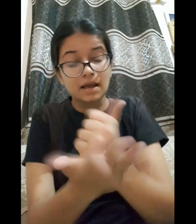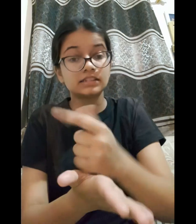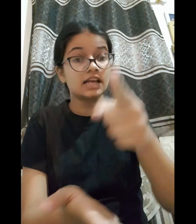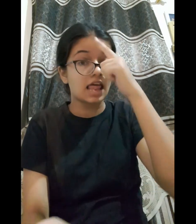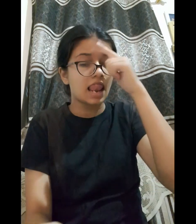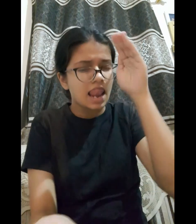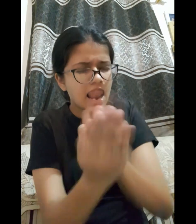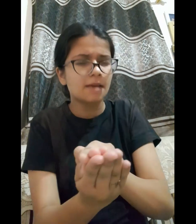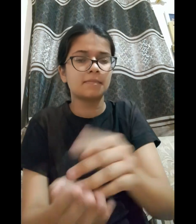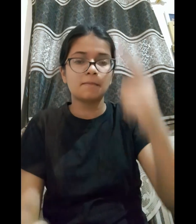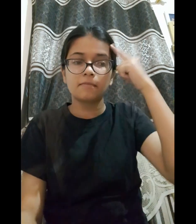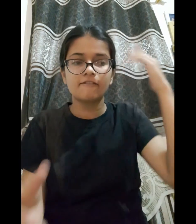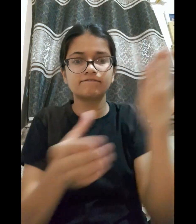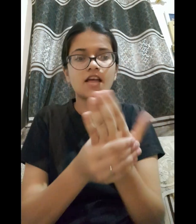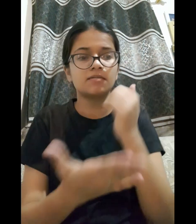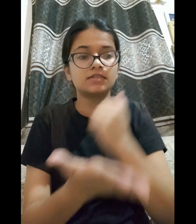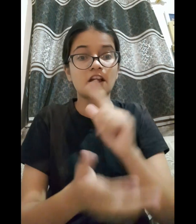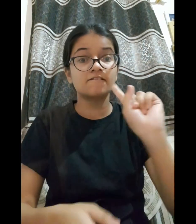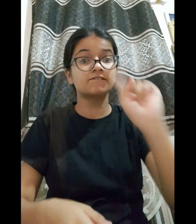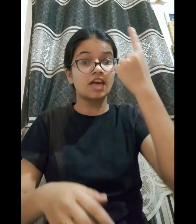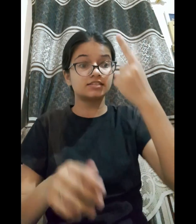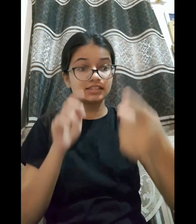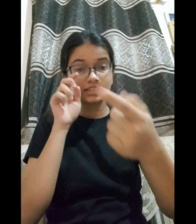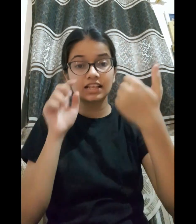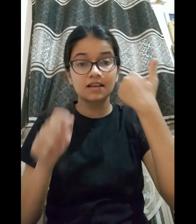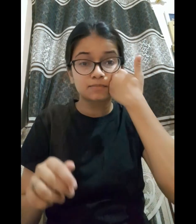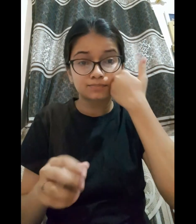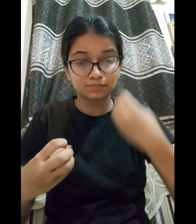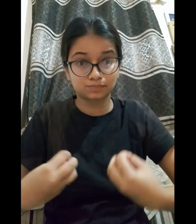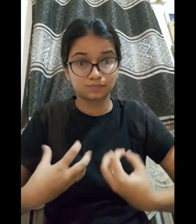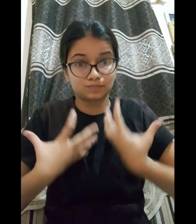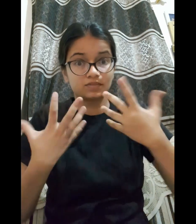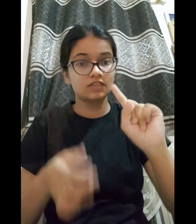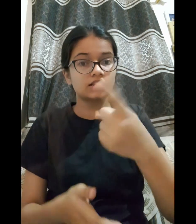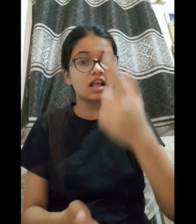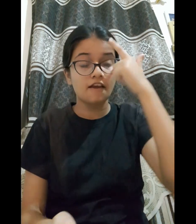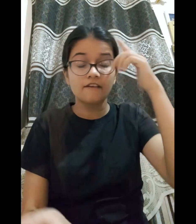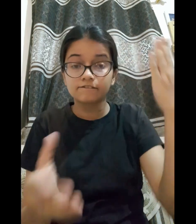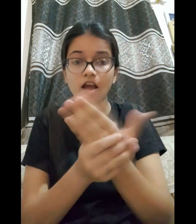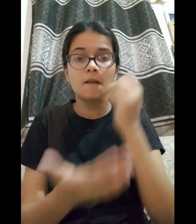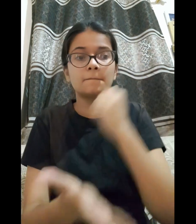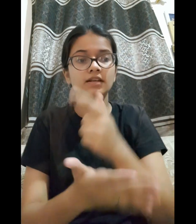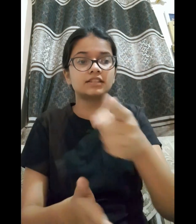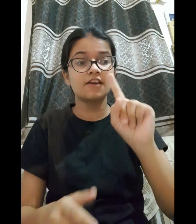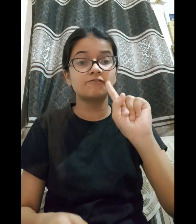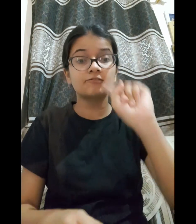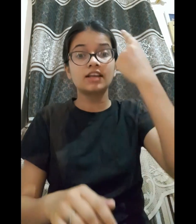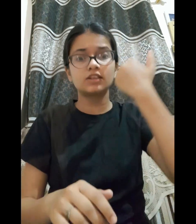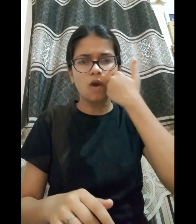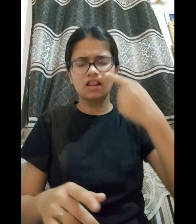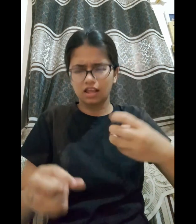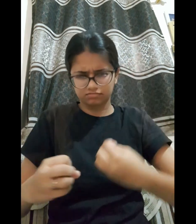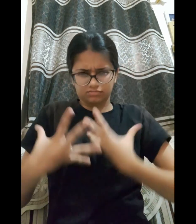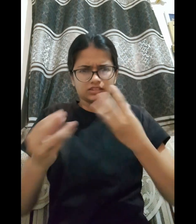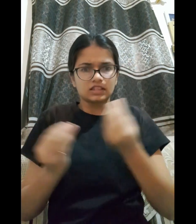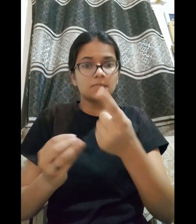in mind as the first day of your infection producing symptom. The day 1 of your symptom.